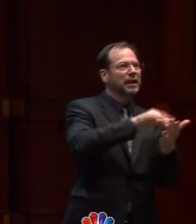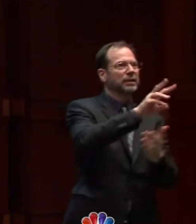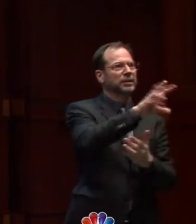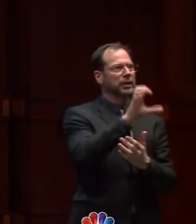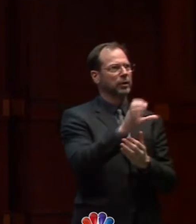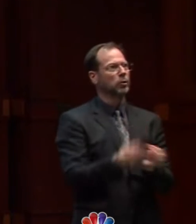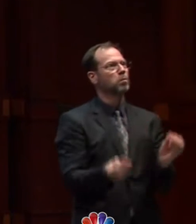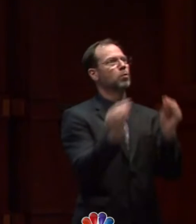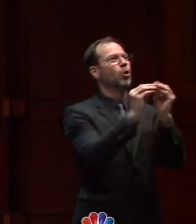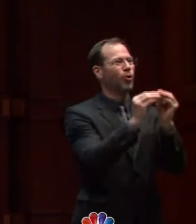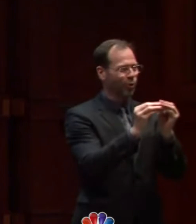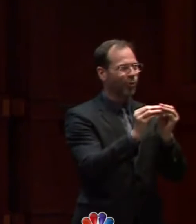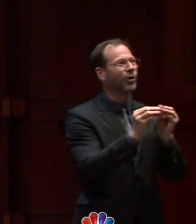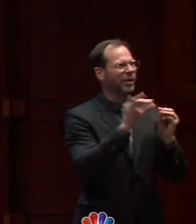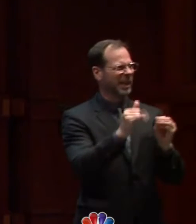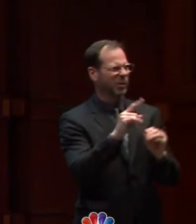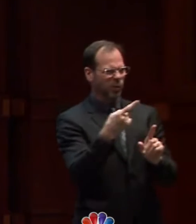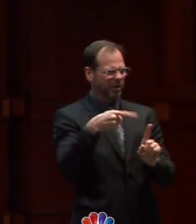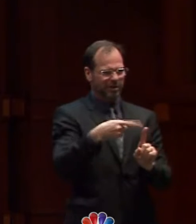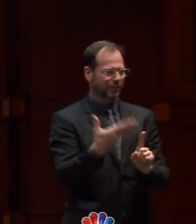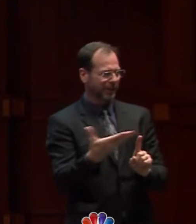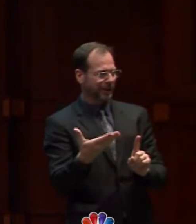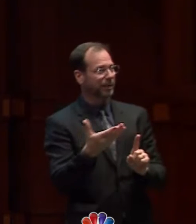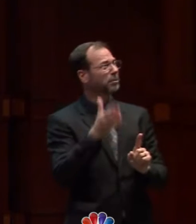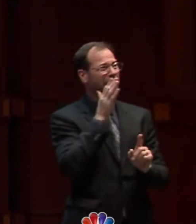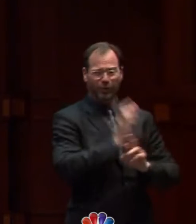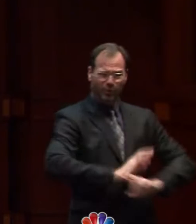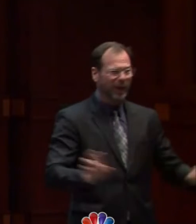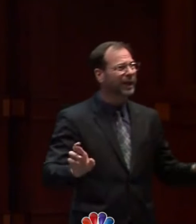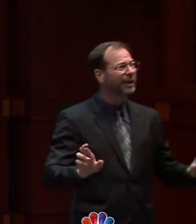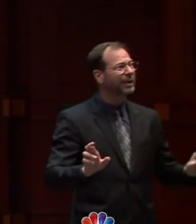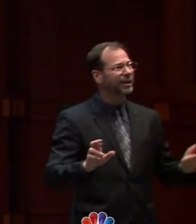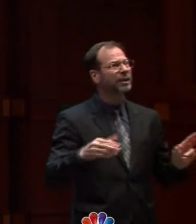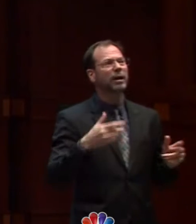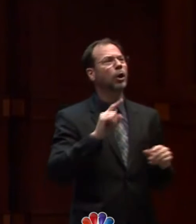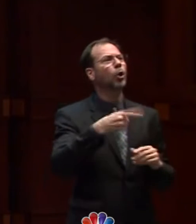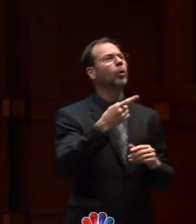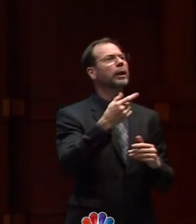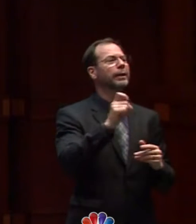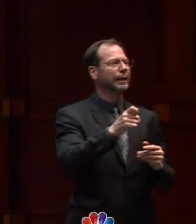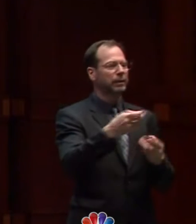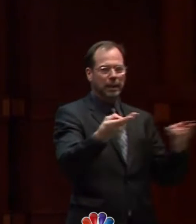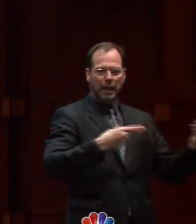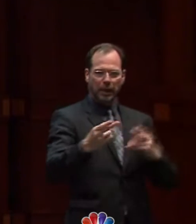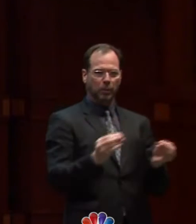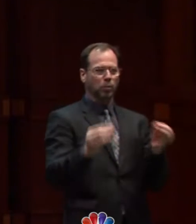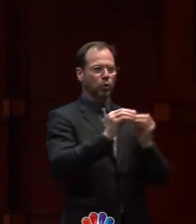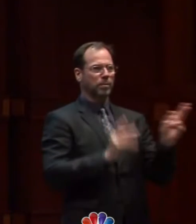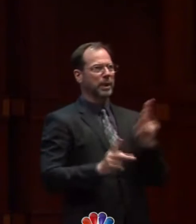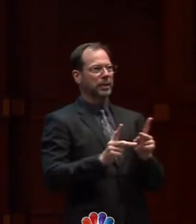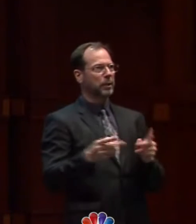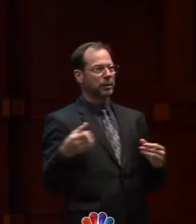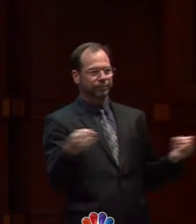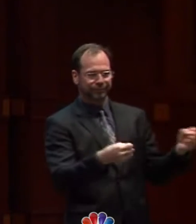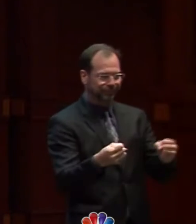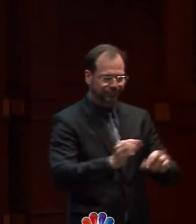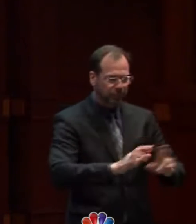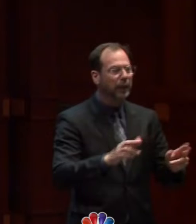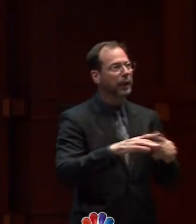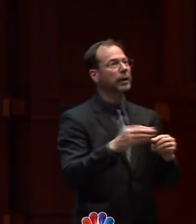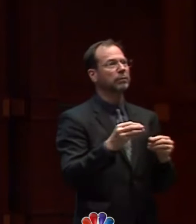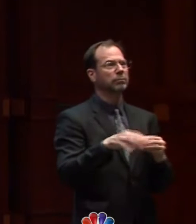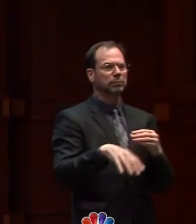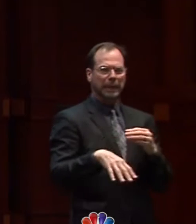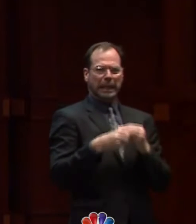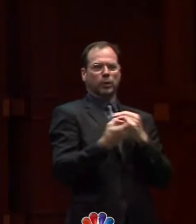beds just by doing that. These are beds that are ready to go. They just need people to staff them, and they need some of the equipment to make them